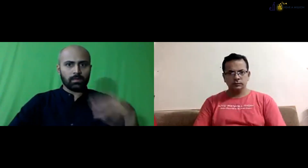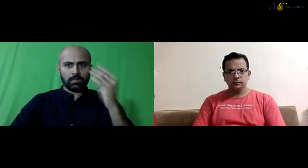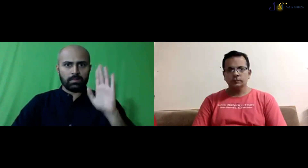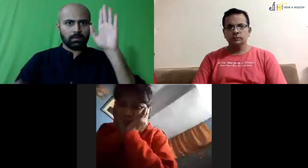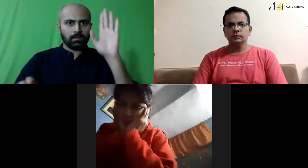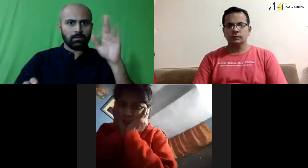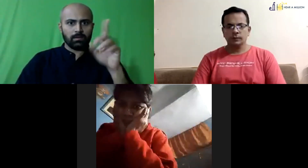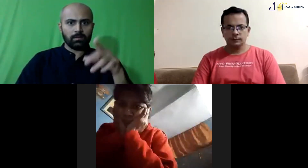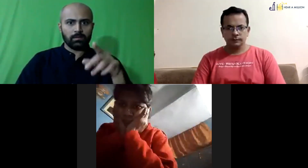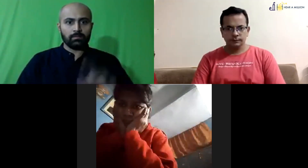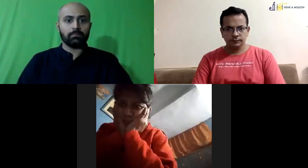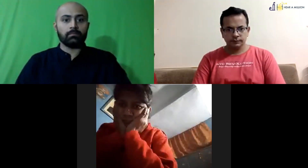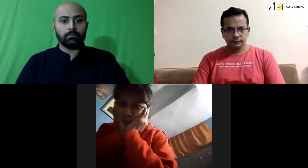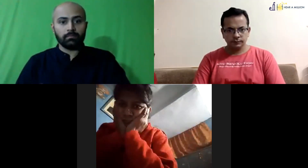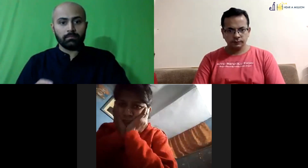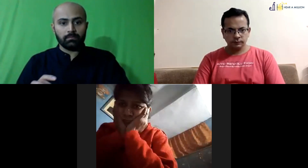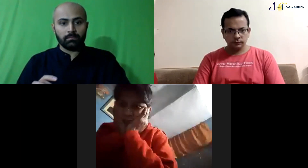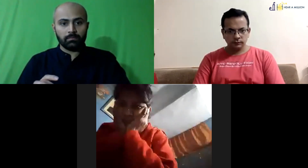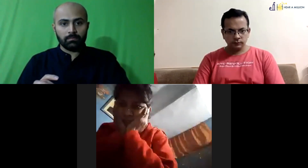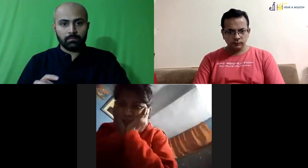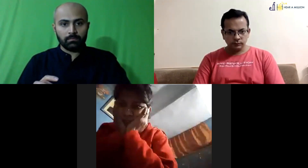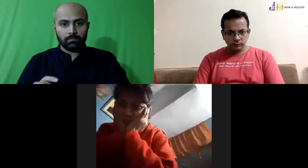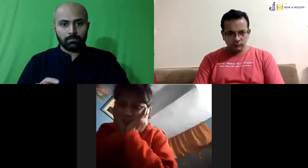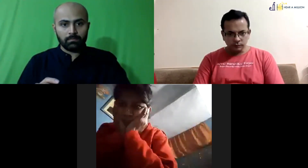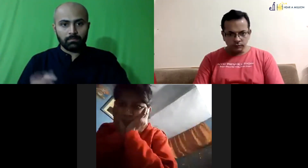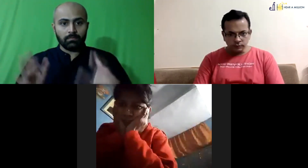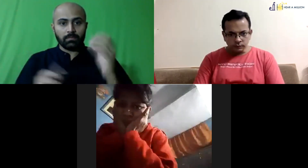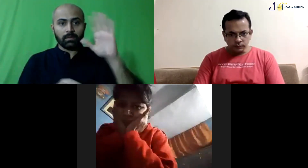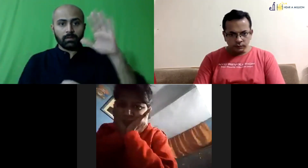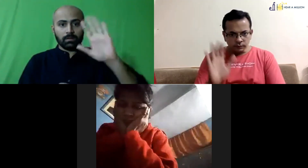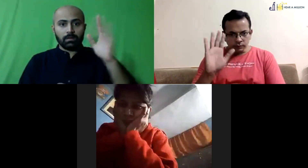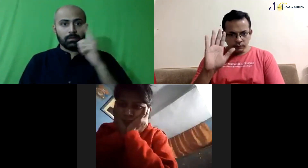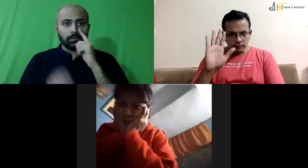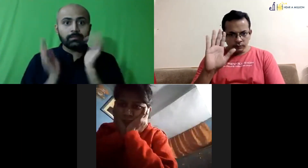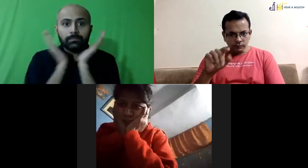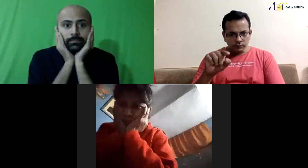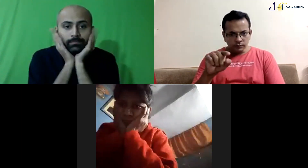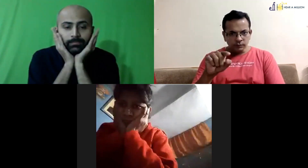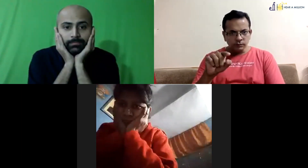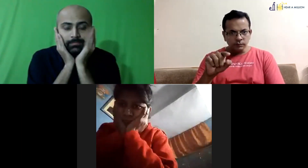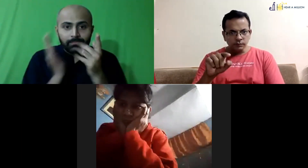Any more questions? Yes, one person has raised hand.